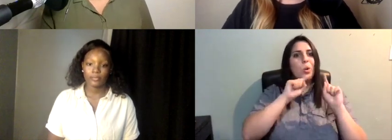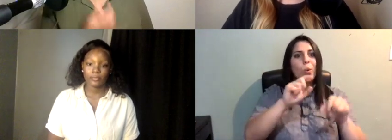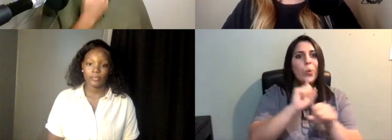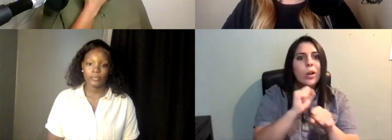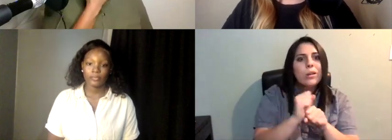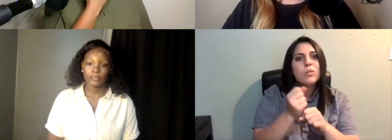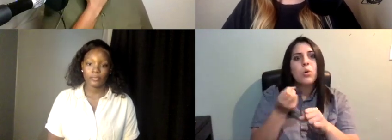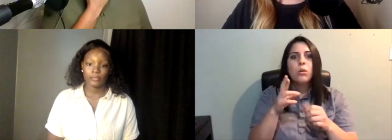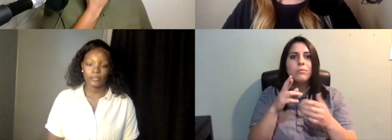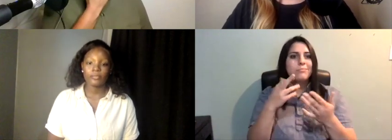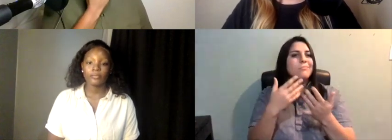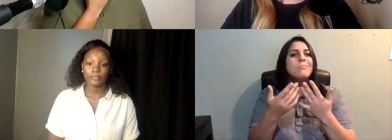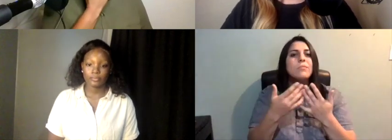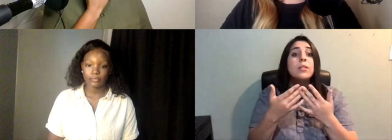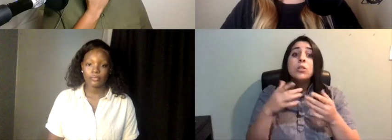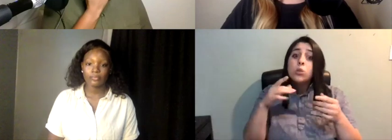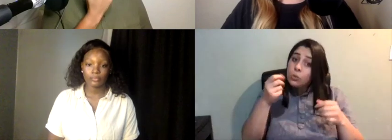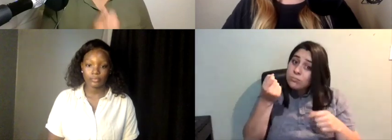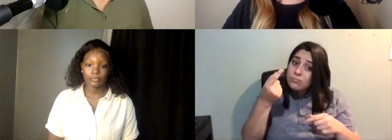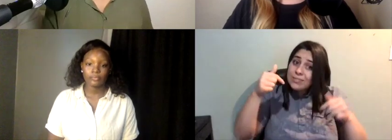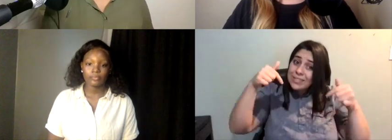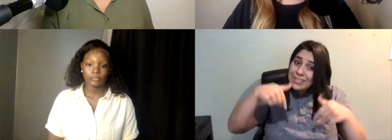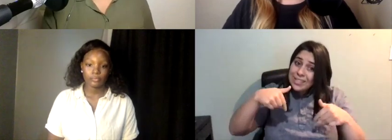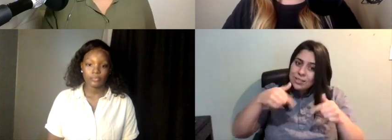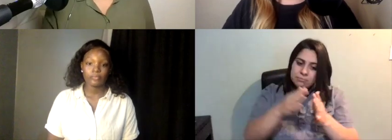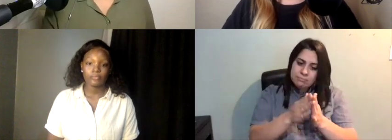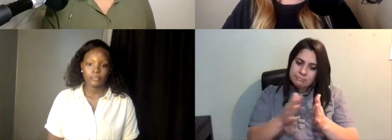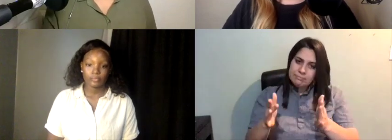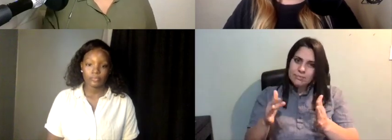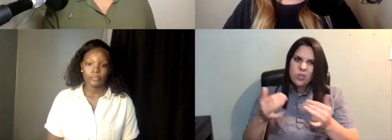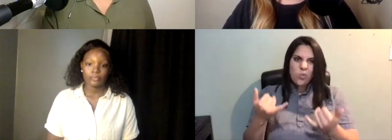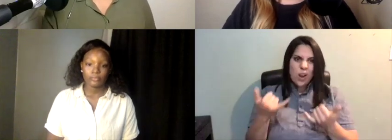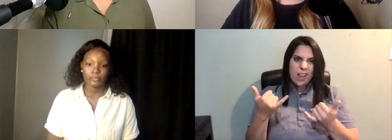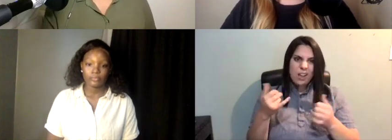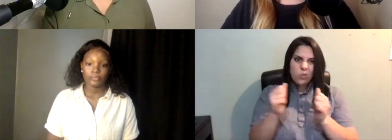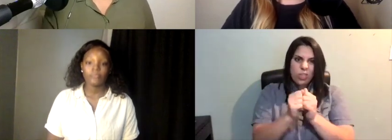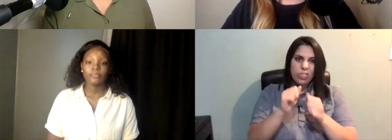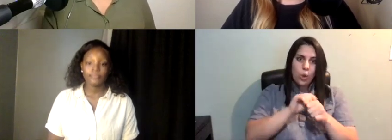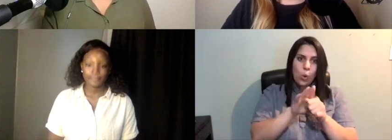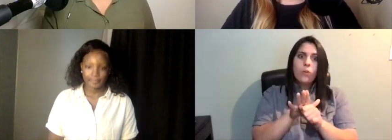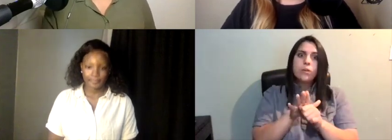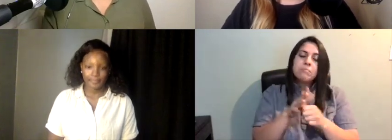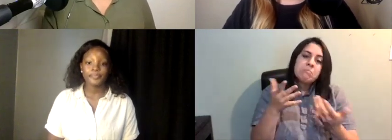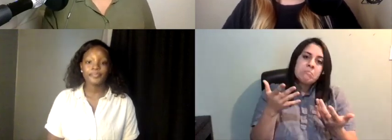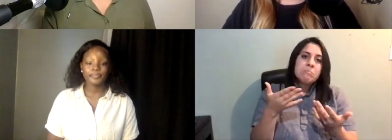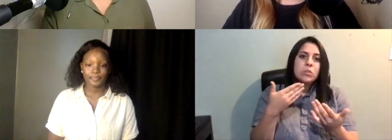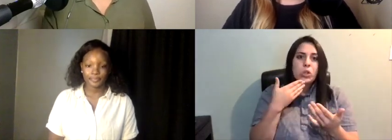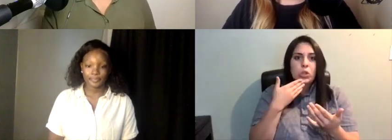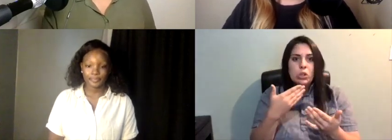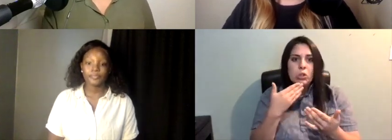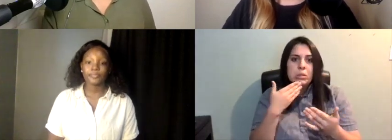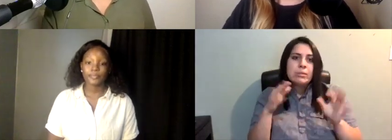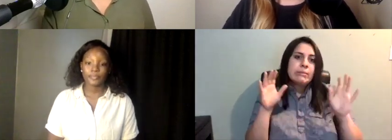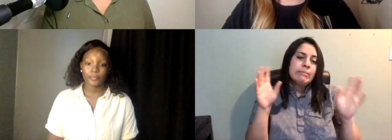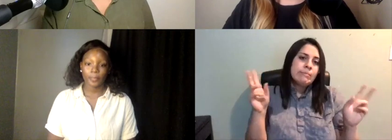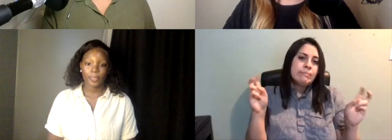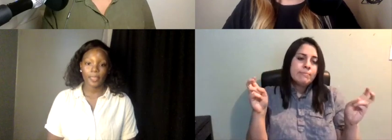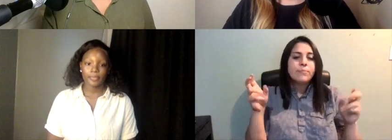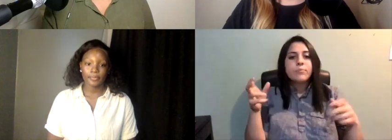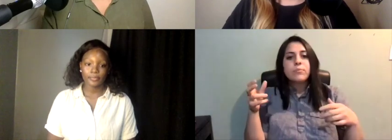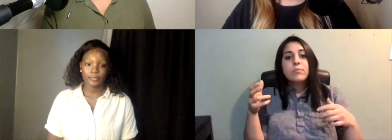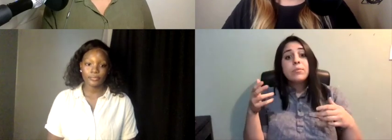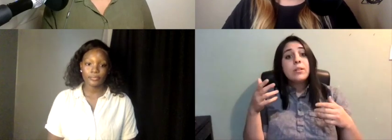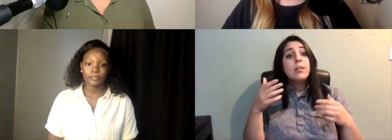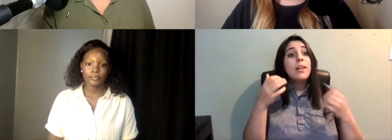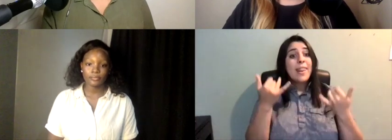have some kind of transitional period, you know, where people aren't as concerned with why, you know, your resume might have some